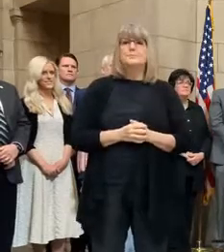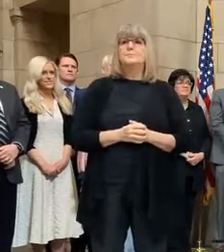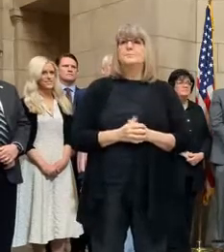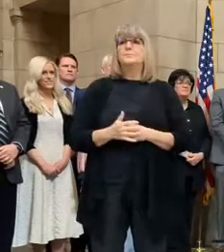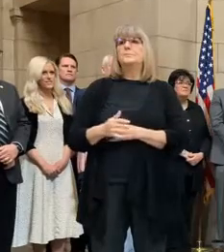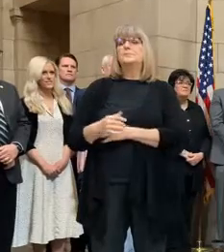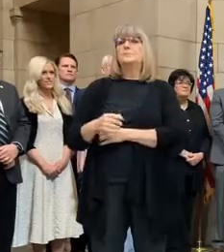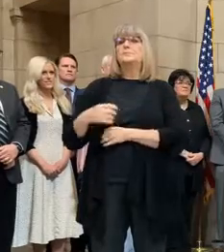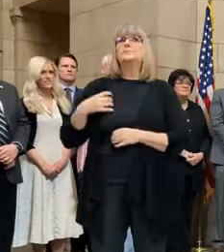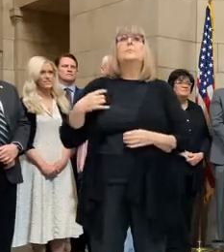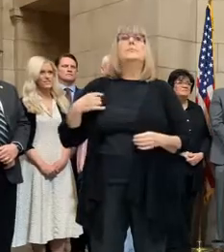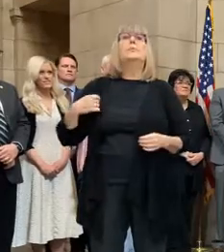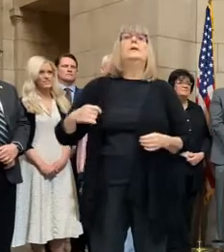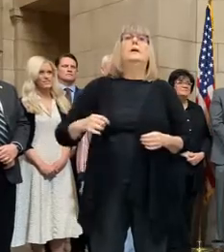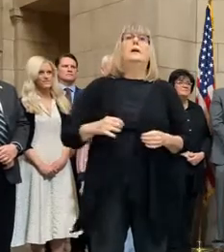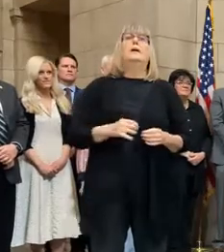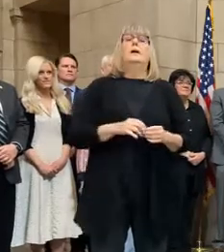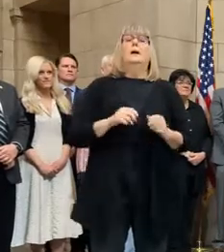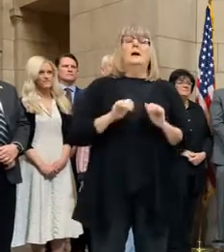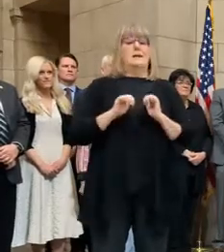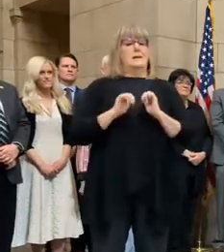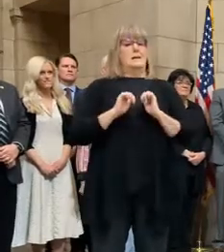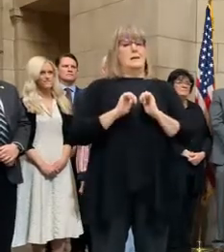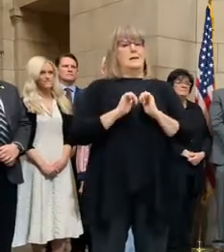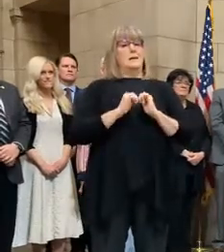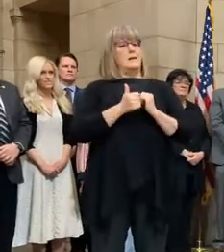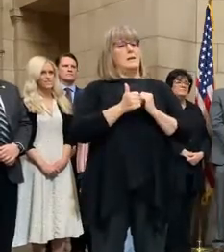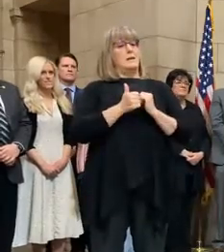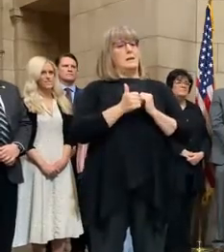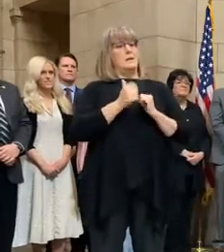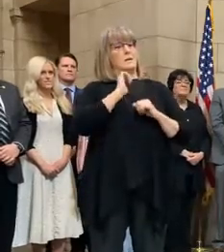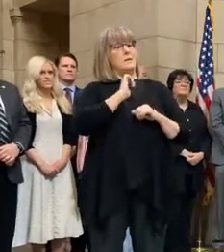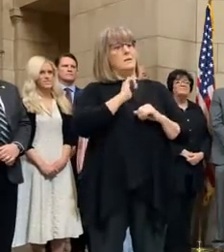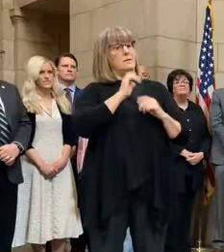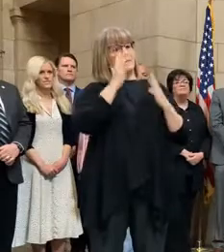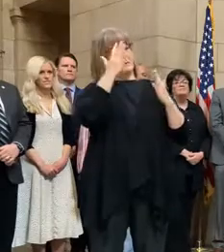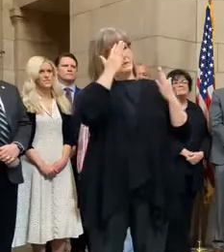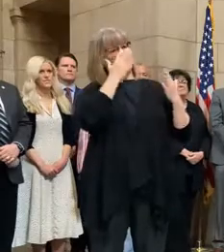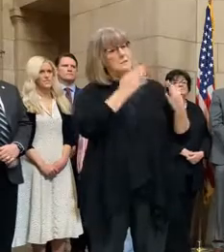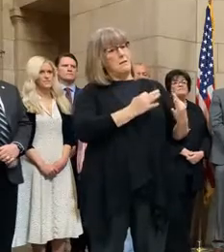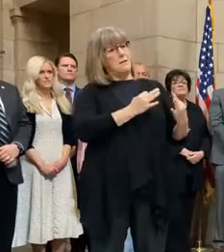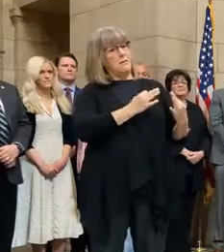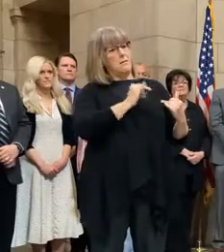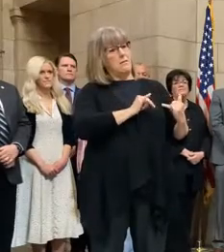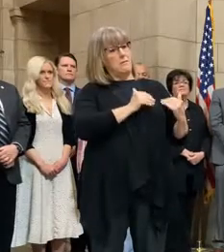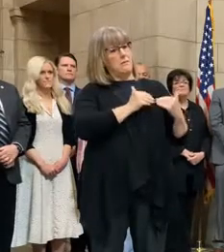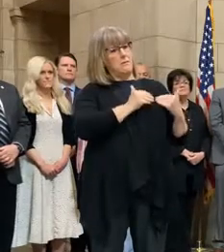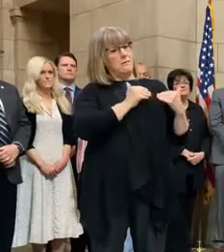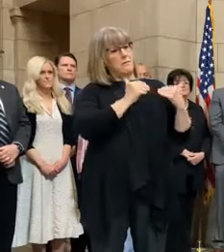Now, what set the stage for this was the fact that Nebraska continues to grow.